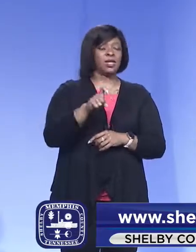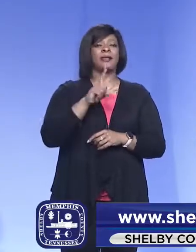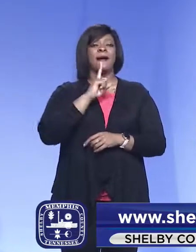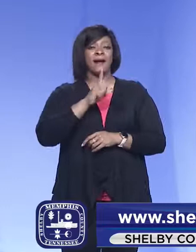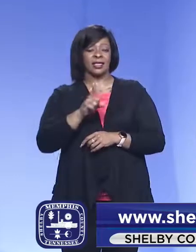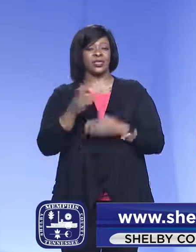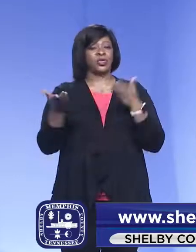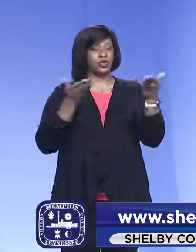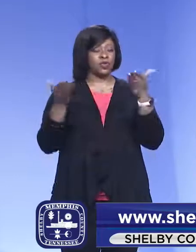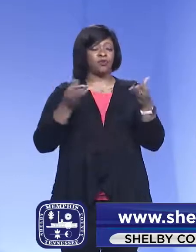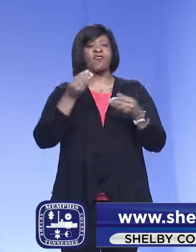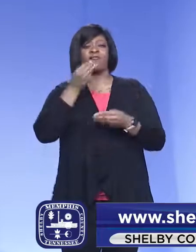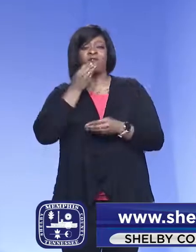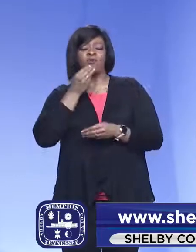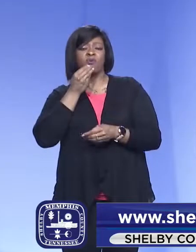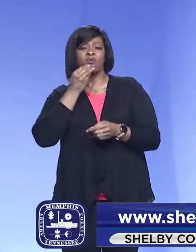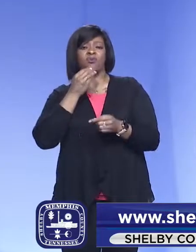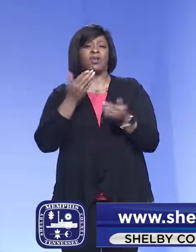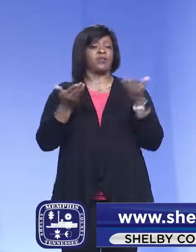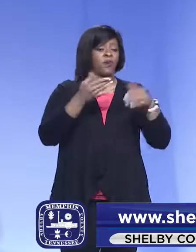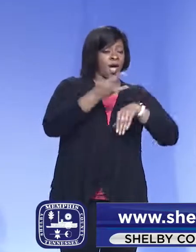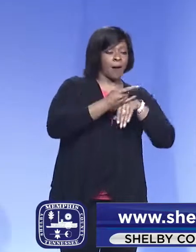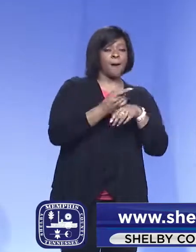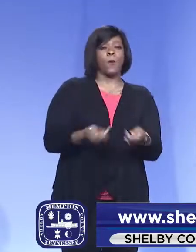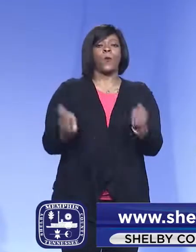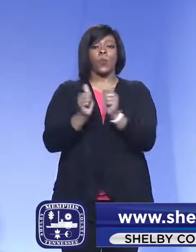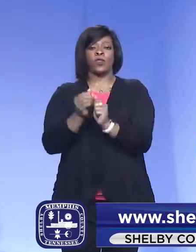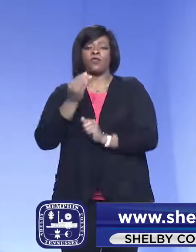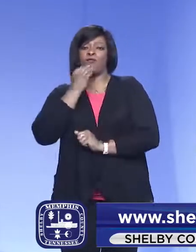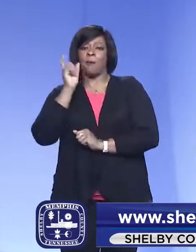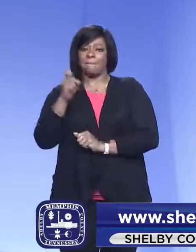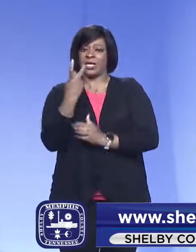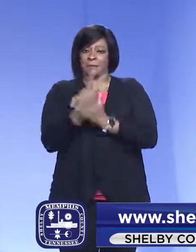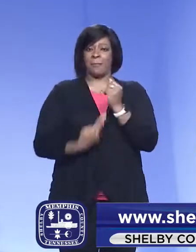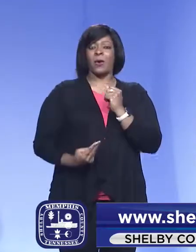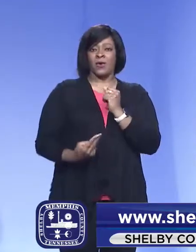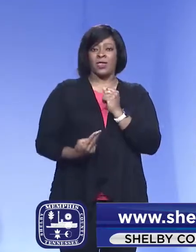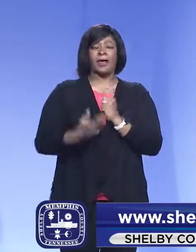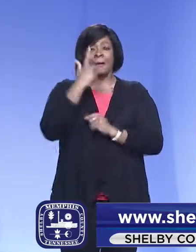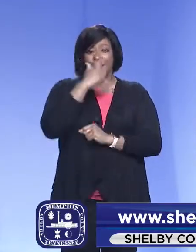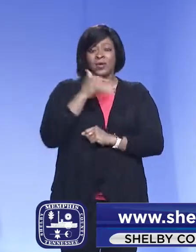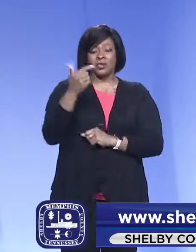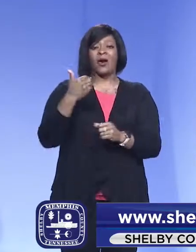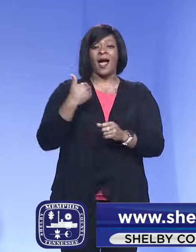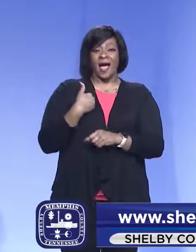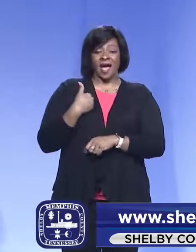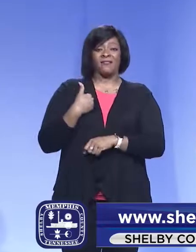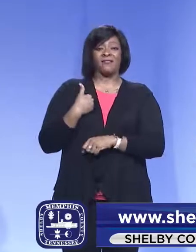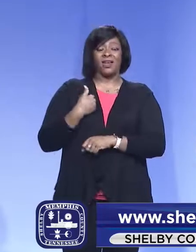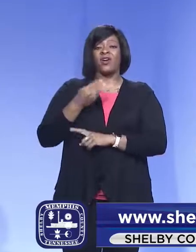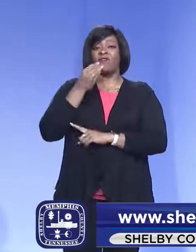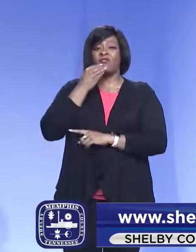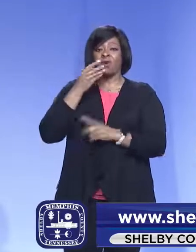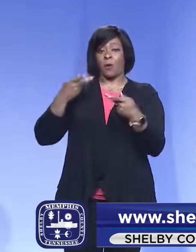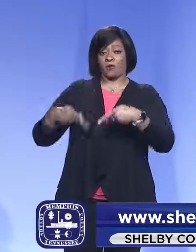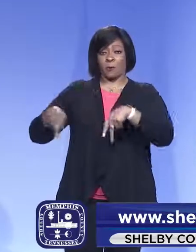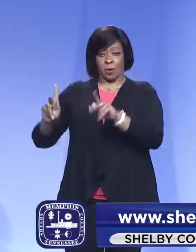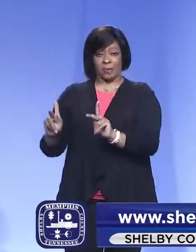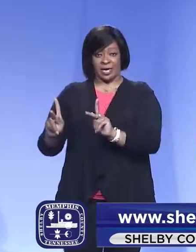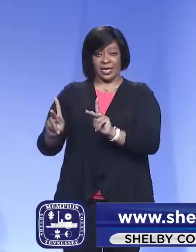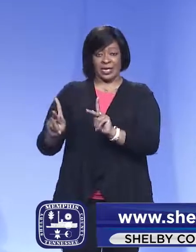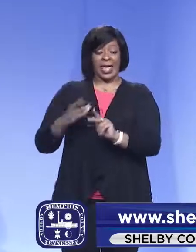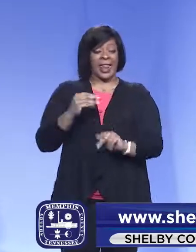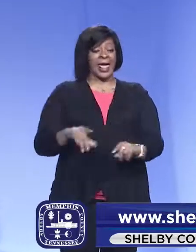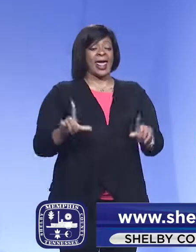be serving food if you serve alcohol. So again, just because you have a food permit and